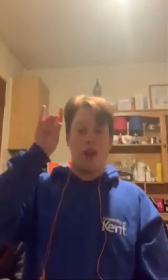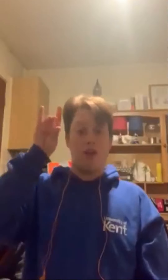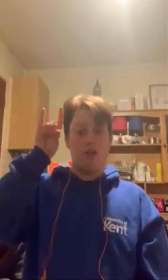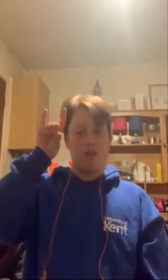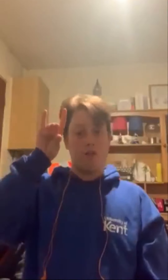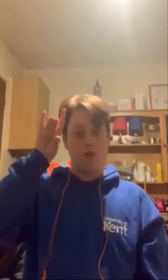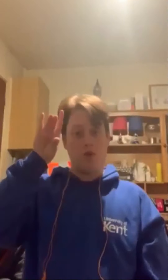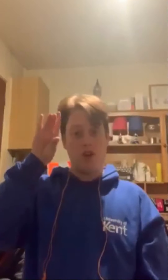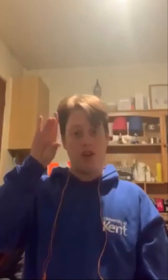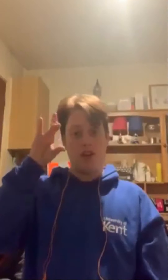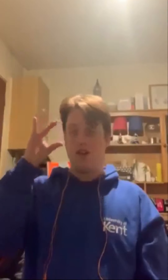put your